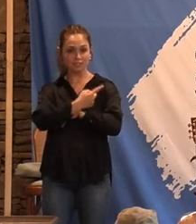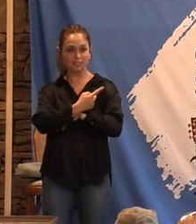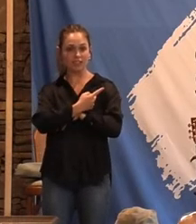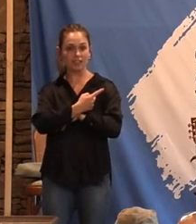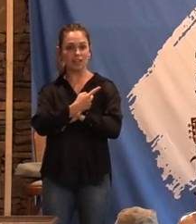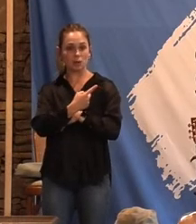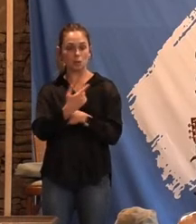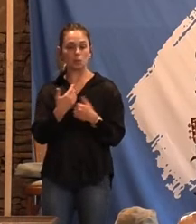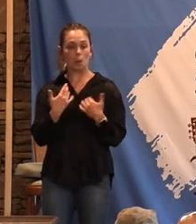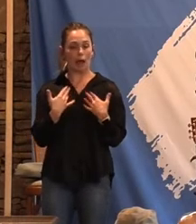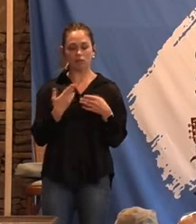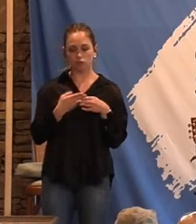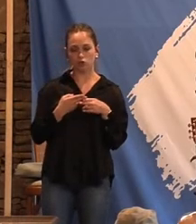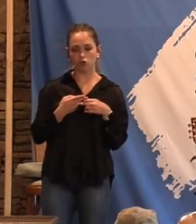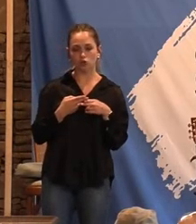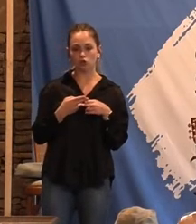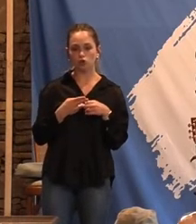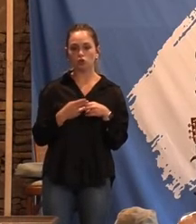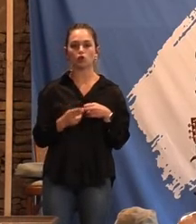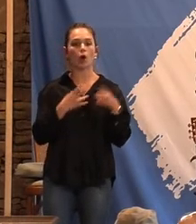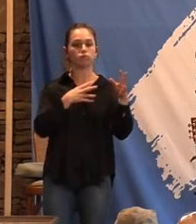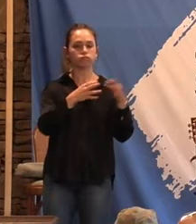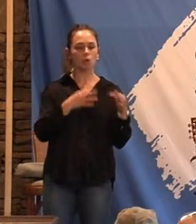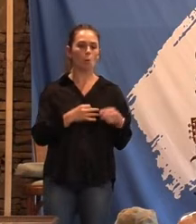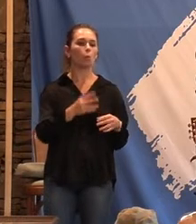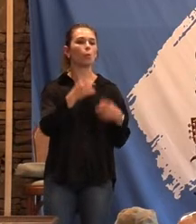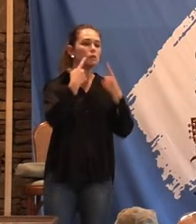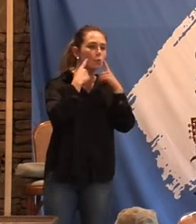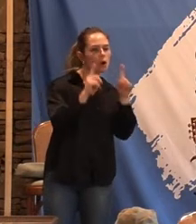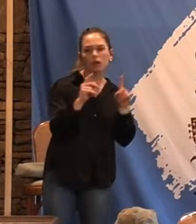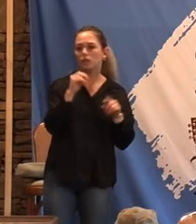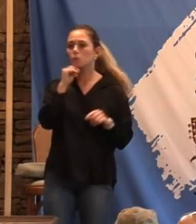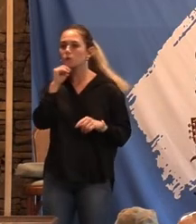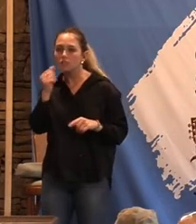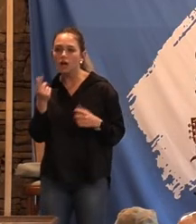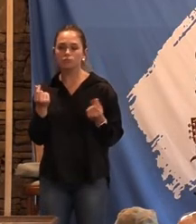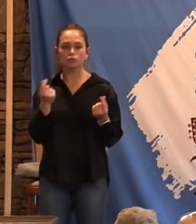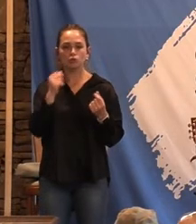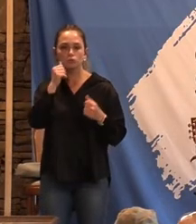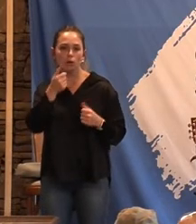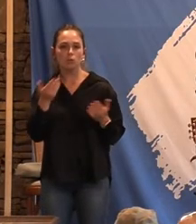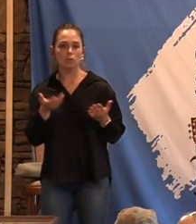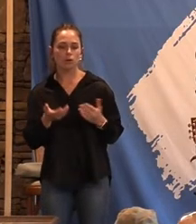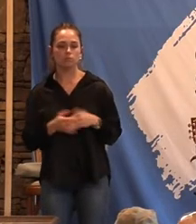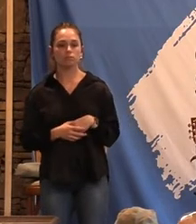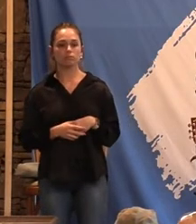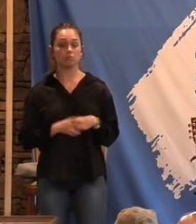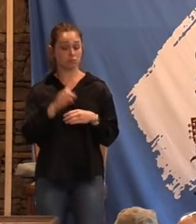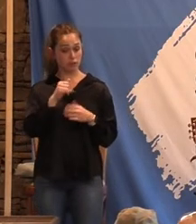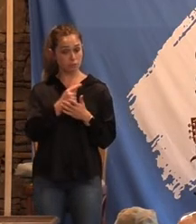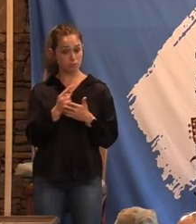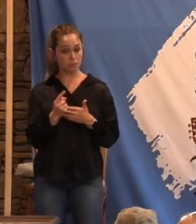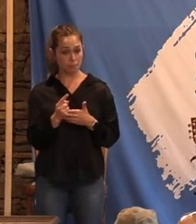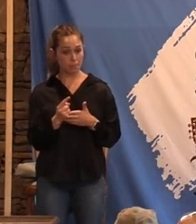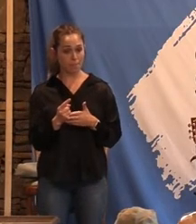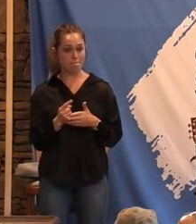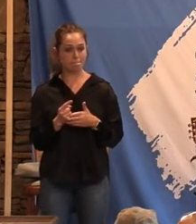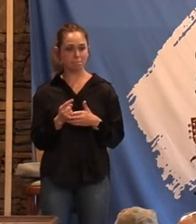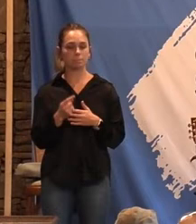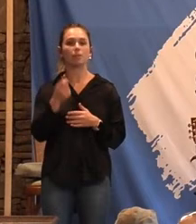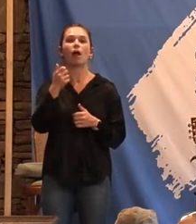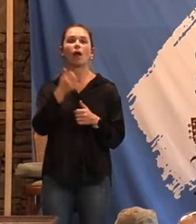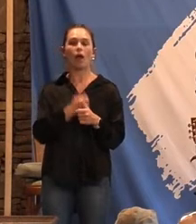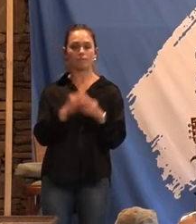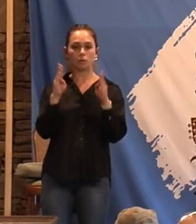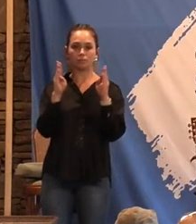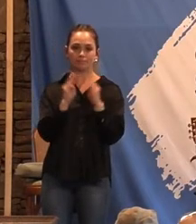pastor held a short debriefing. What's working, what's not, what's on tap for tomorrow. That week, every